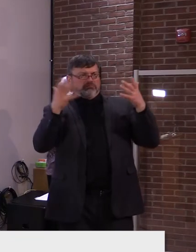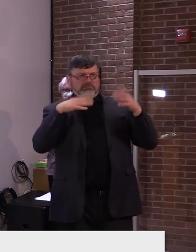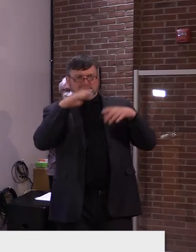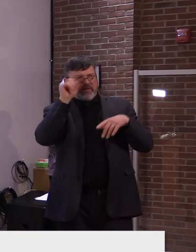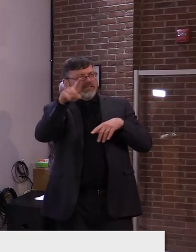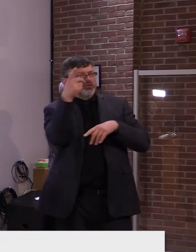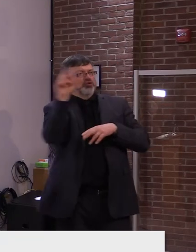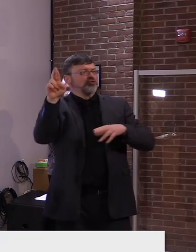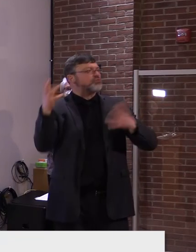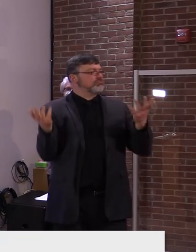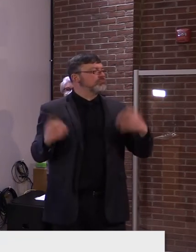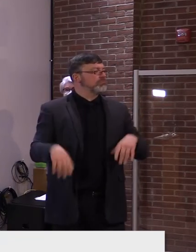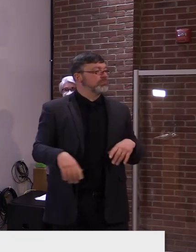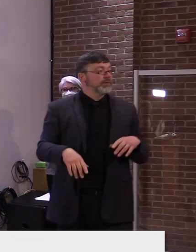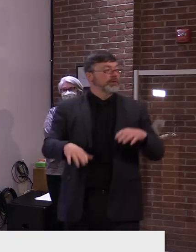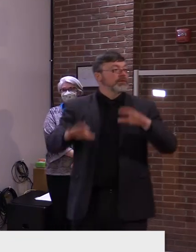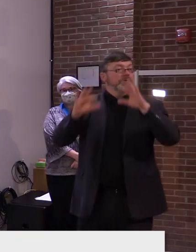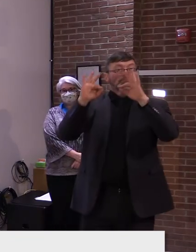Okay, thank you.